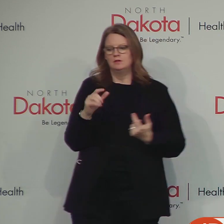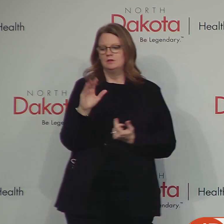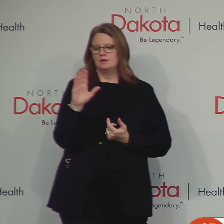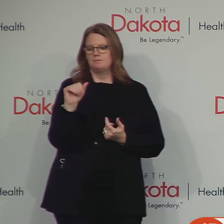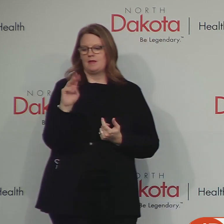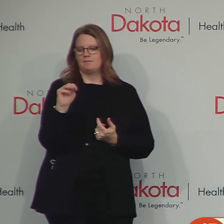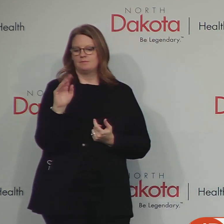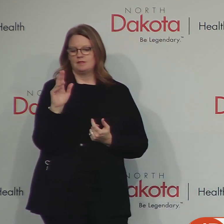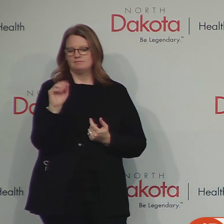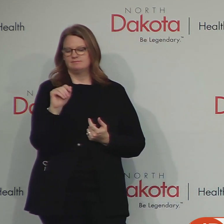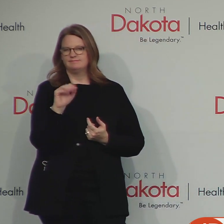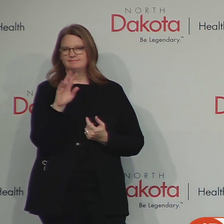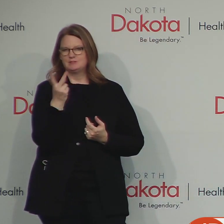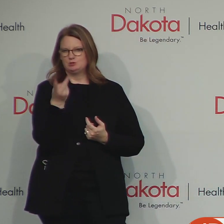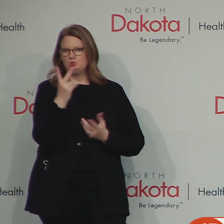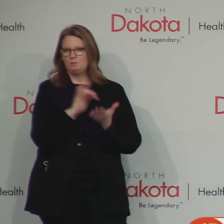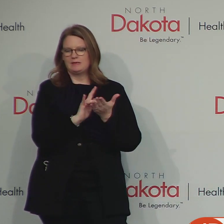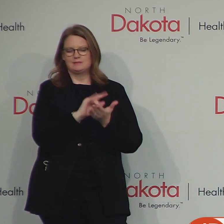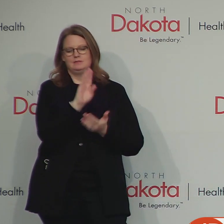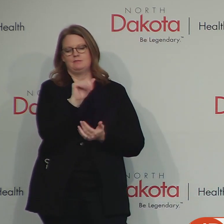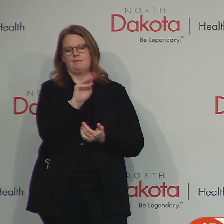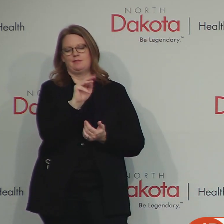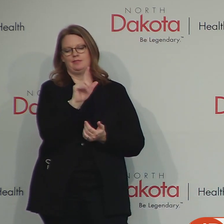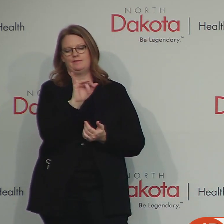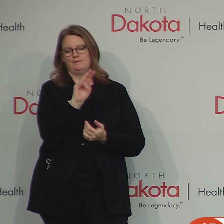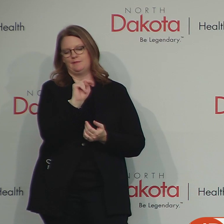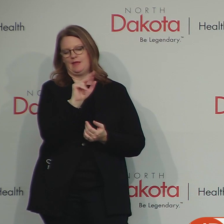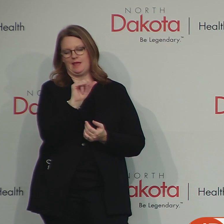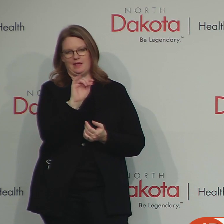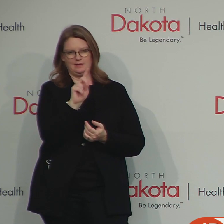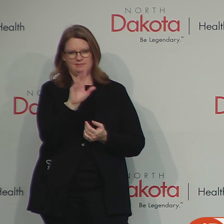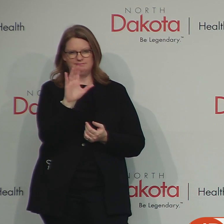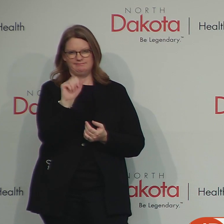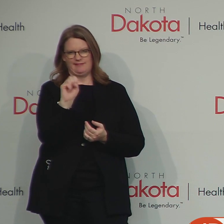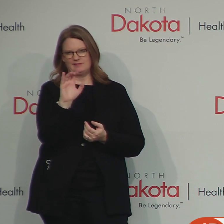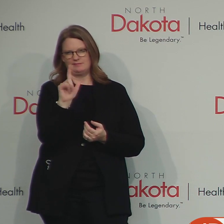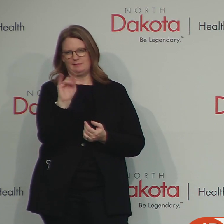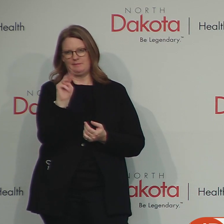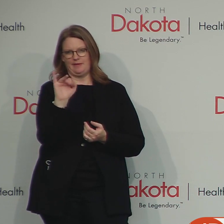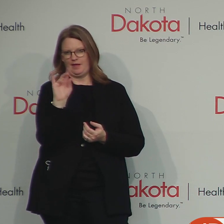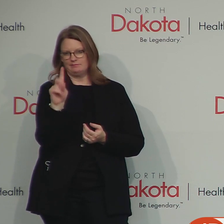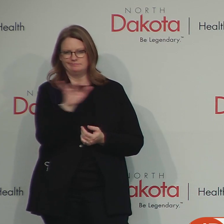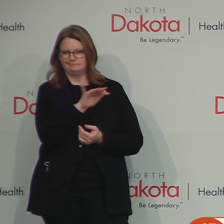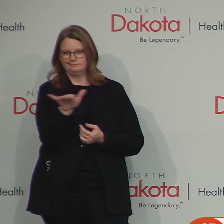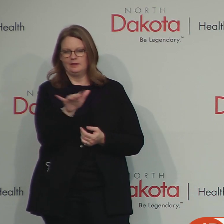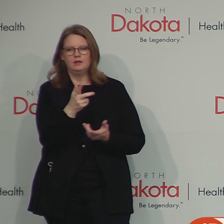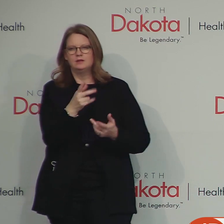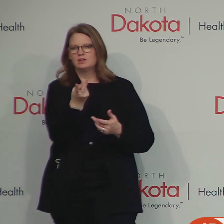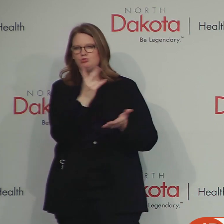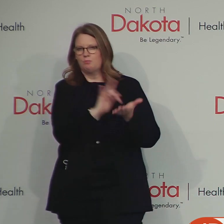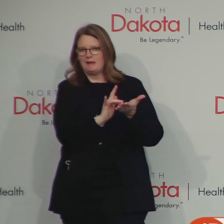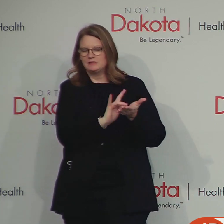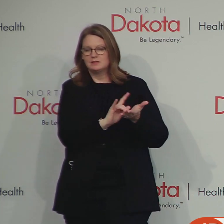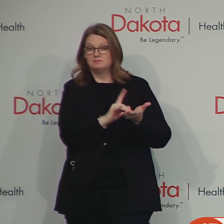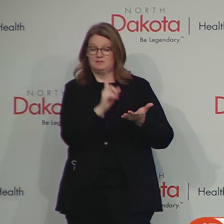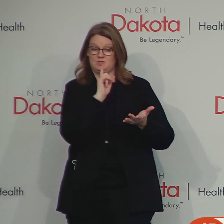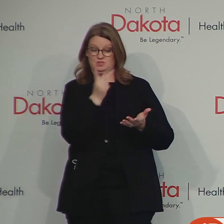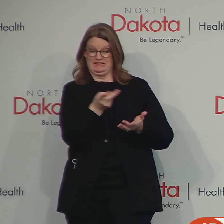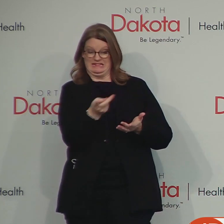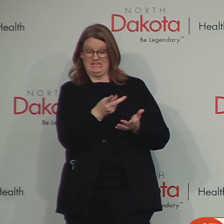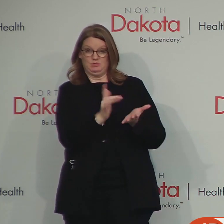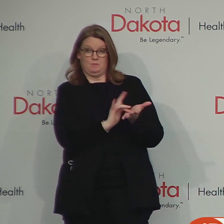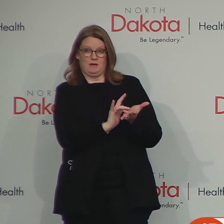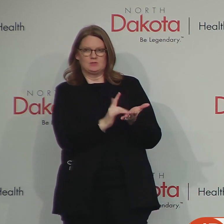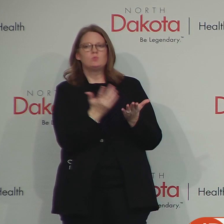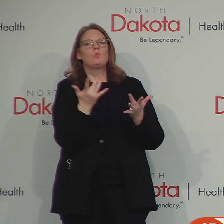Bamlanivimab and casirivimab are two of the newest weapons in the treatment of COVID-19. These are very exciting developments